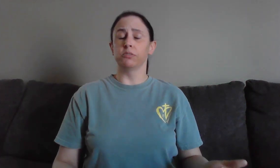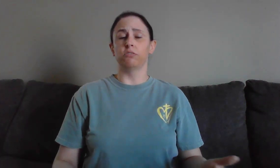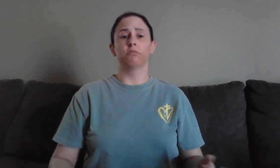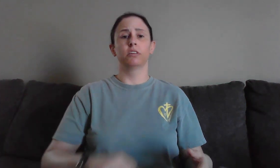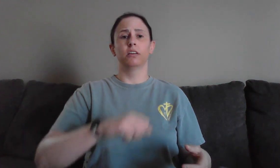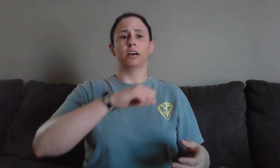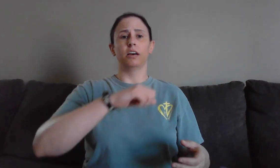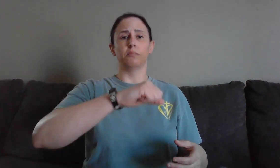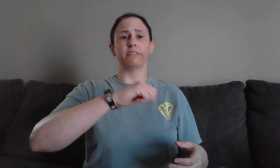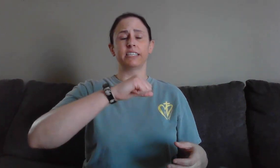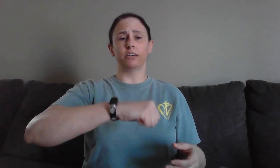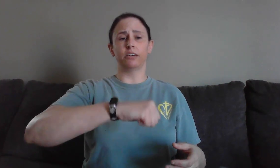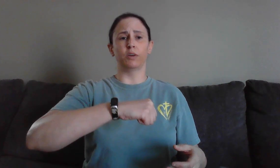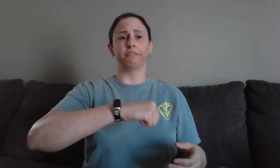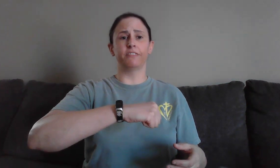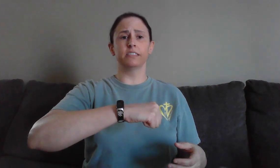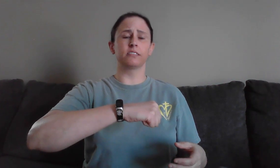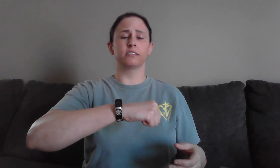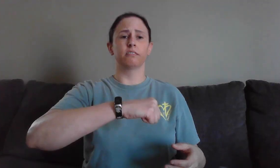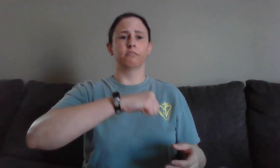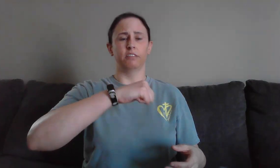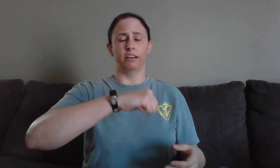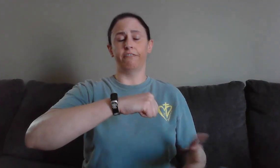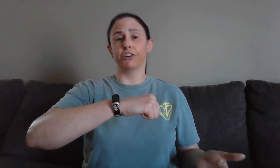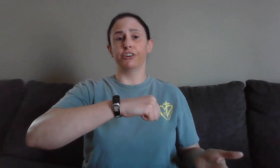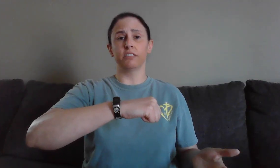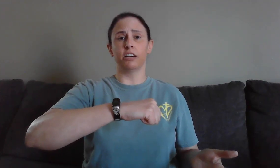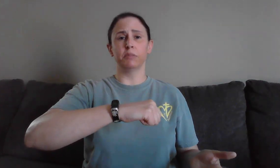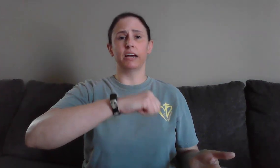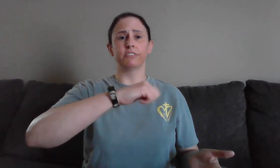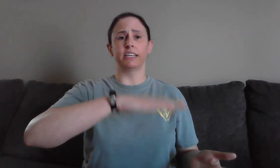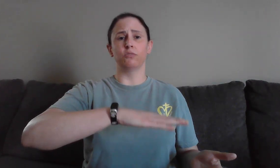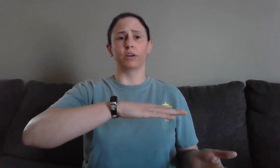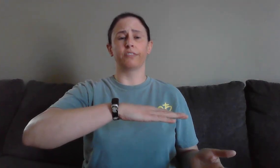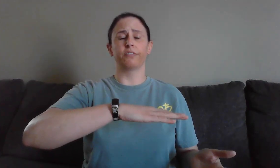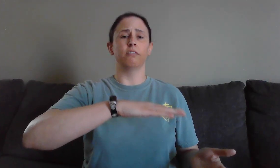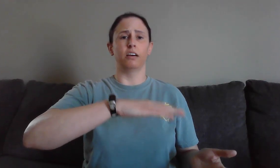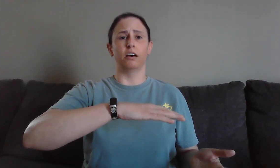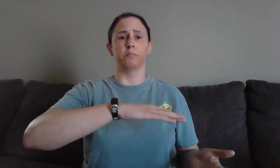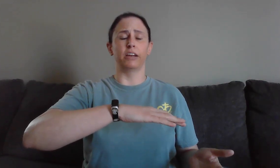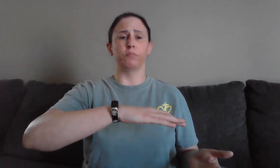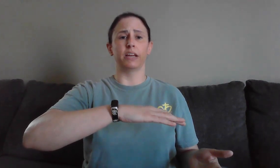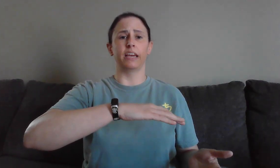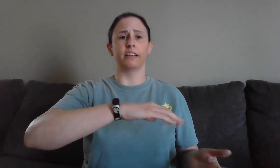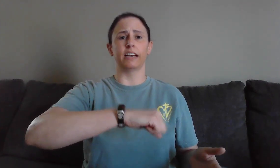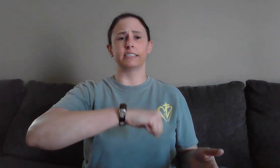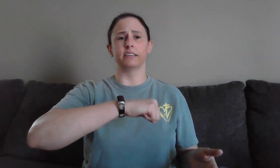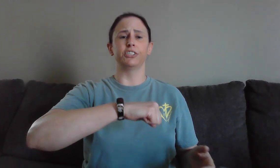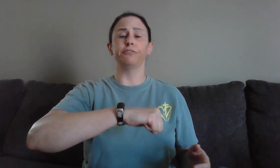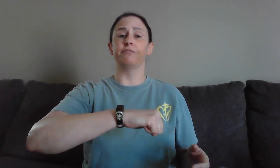Principal, I've seen it with a fist for your non-dominant. I've seen it with an open hand. I tend to do